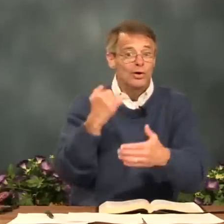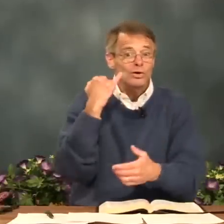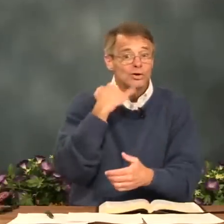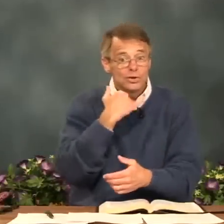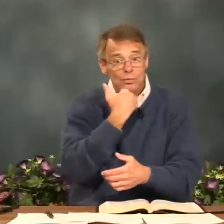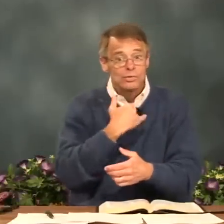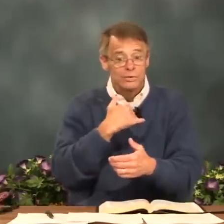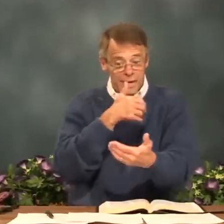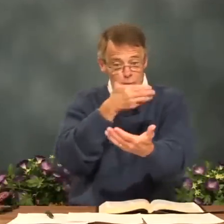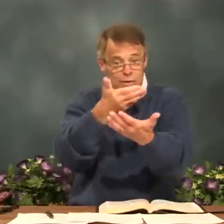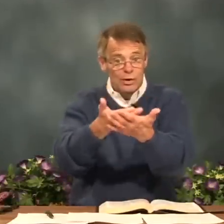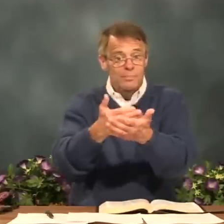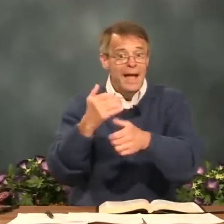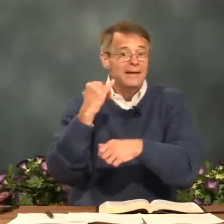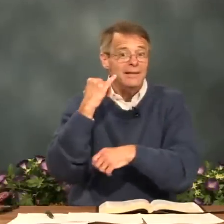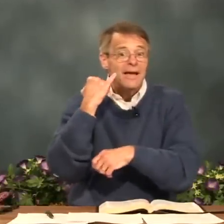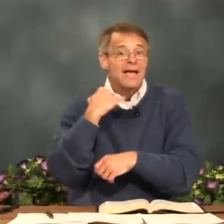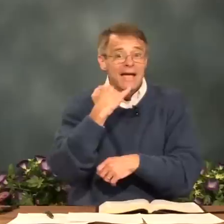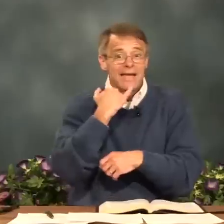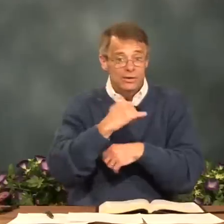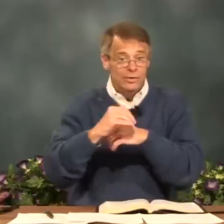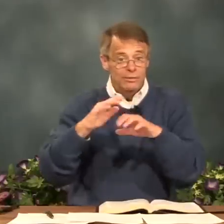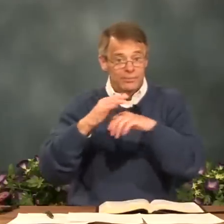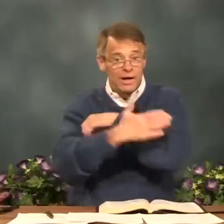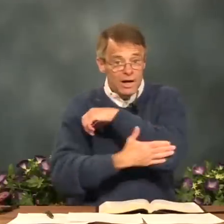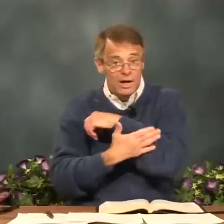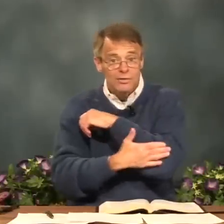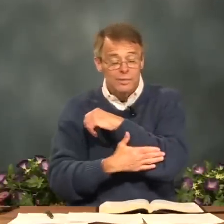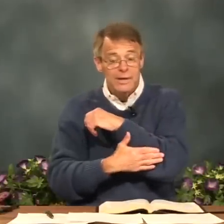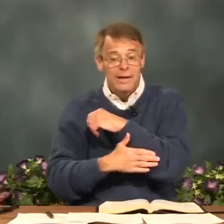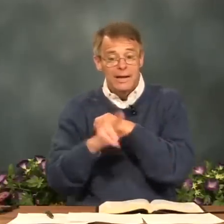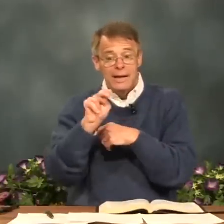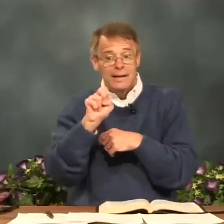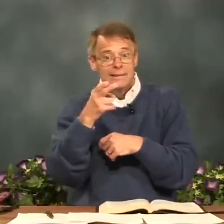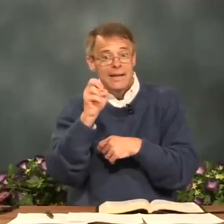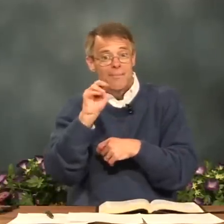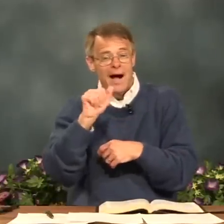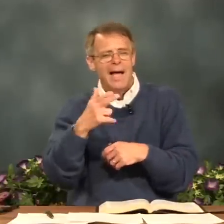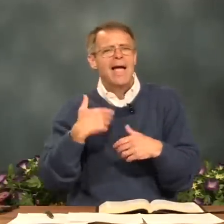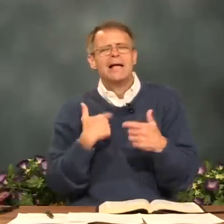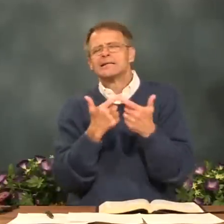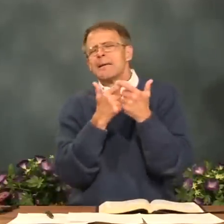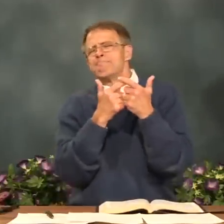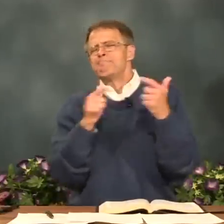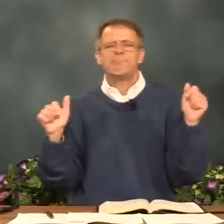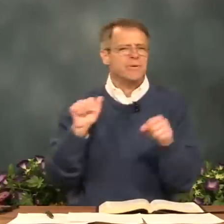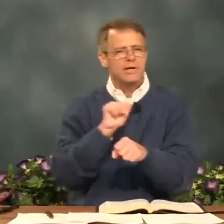return to Jerusalem. They return back to Israel, the country. Nehemiah has a big